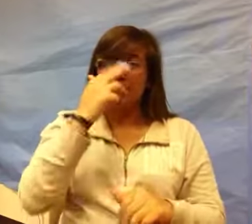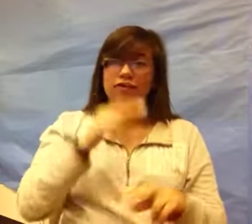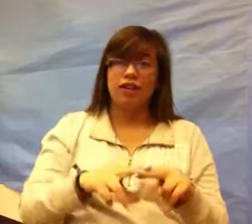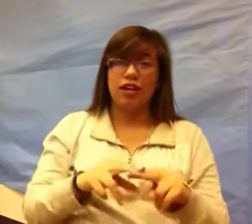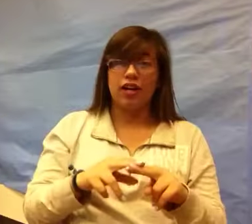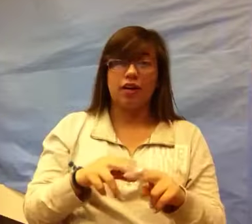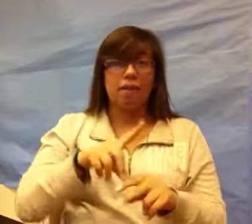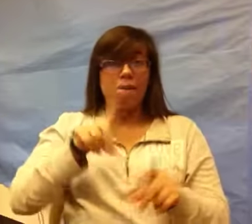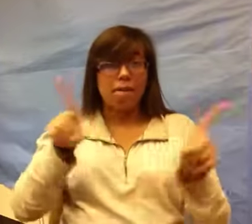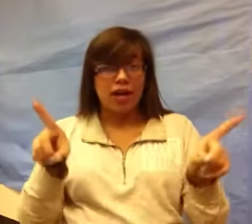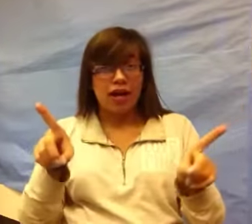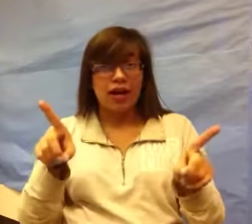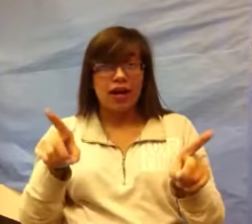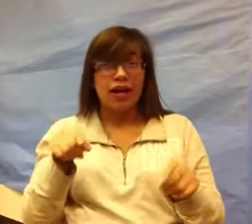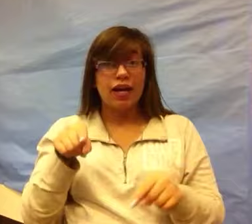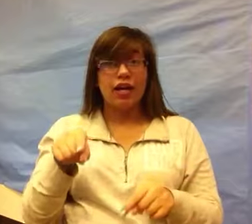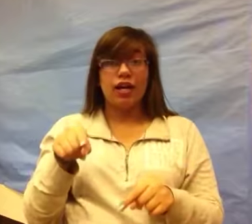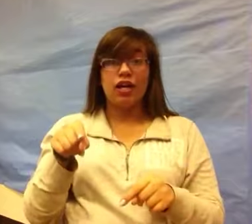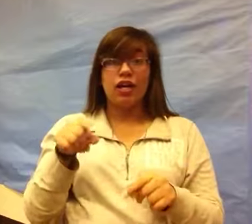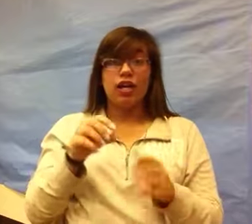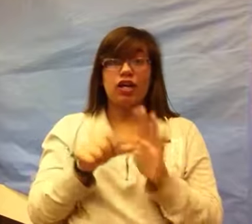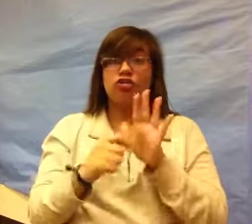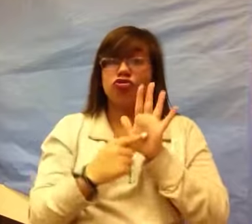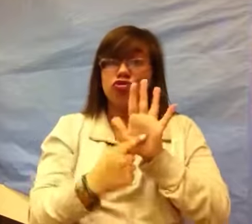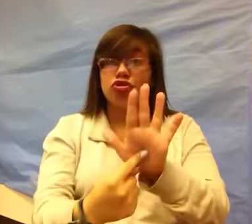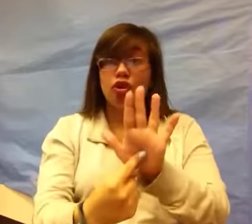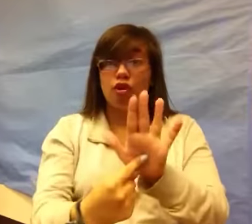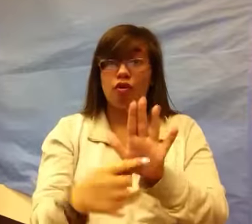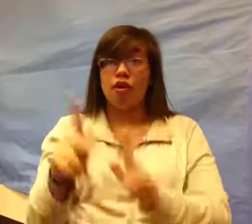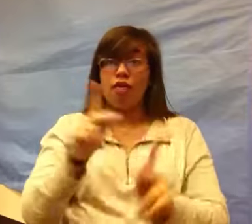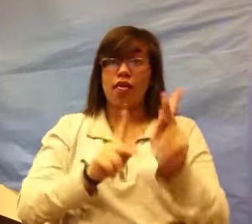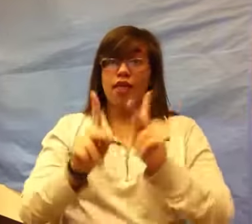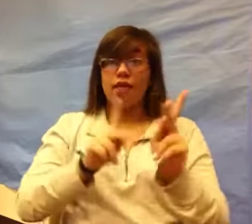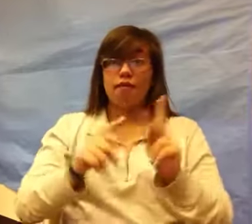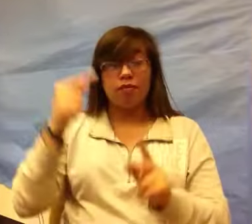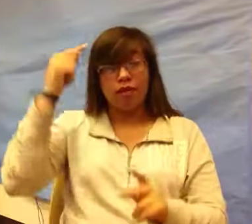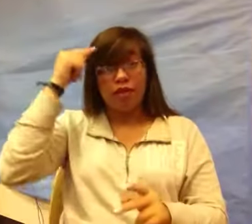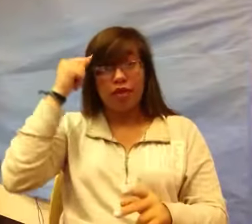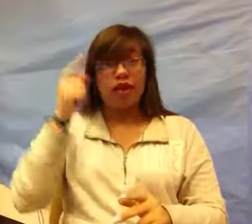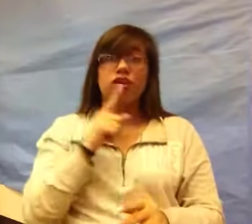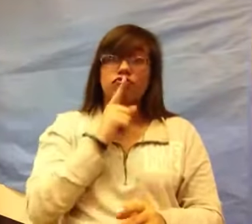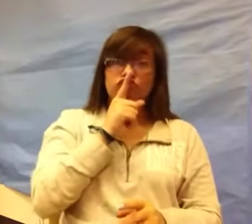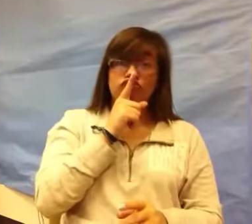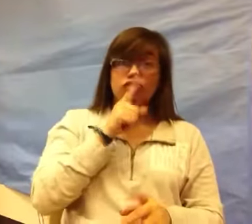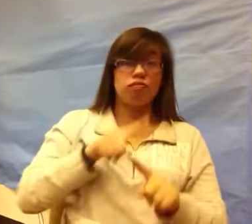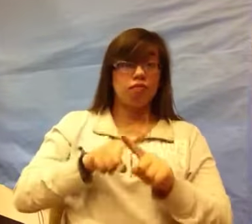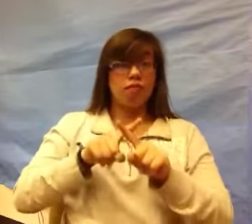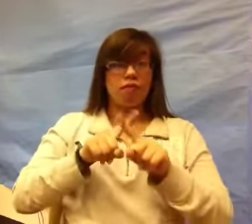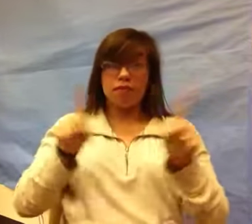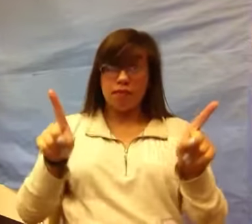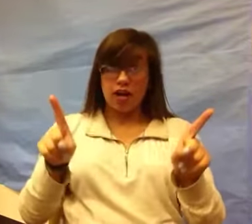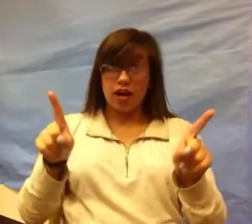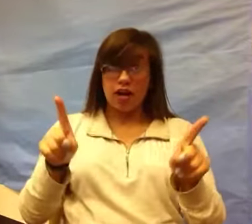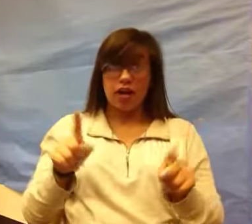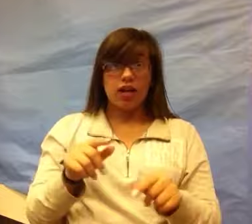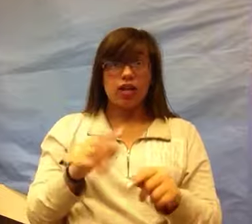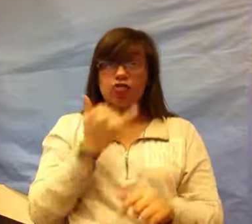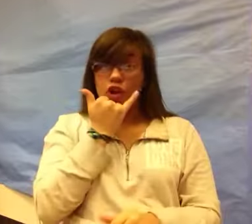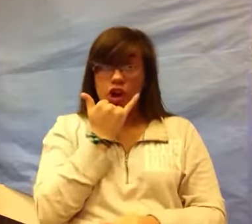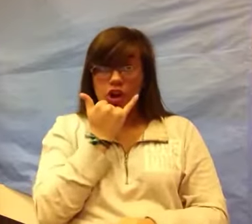but they actually turned out not to be. So this would be, like if your weekend effect experiment actually proves that people are